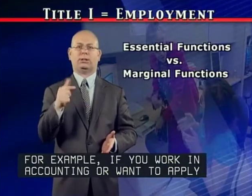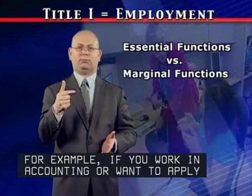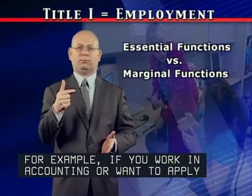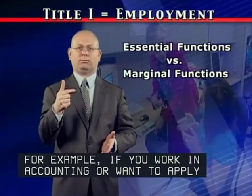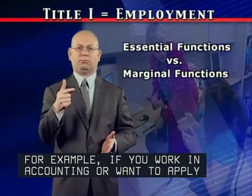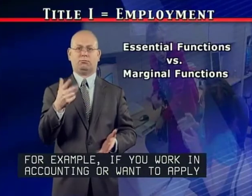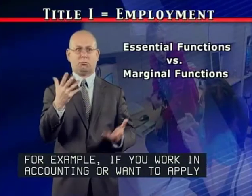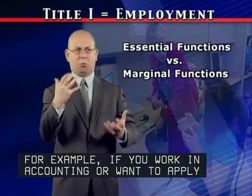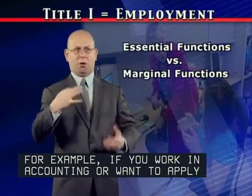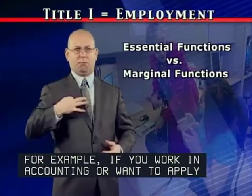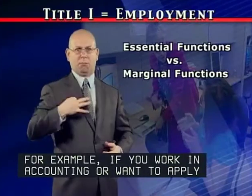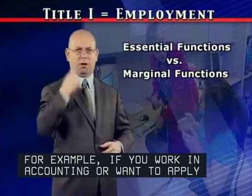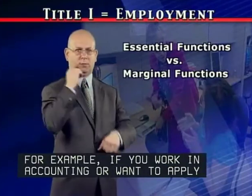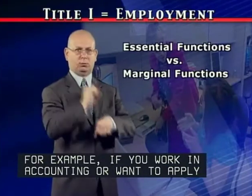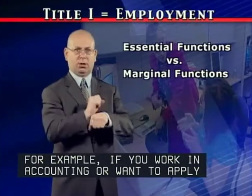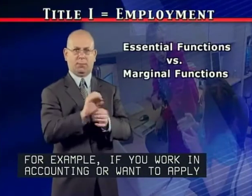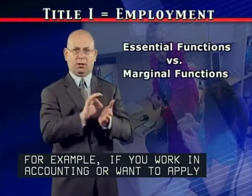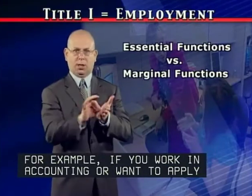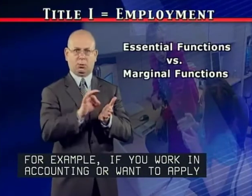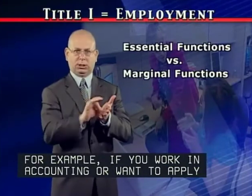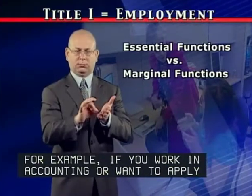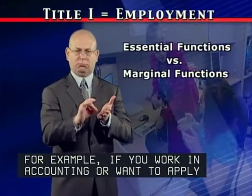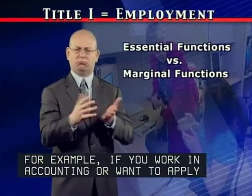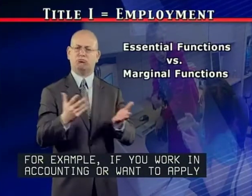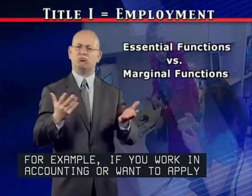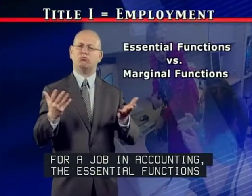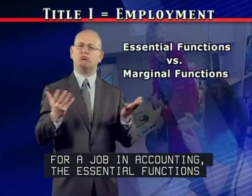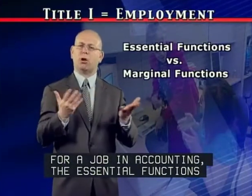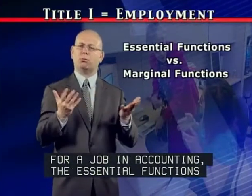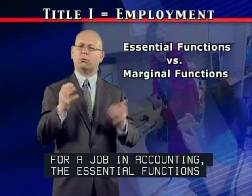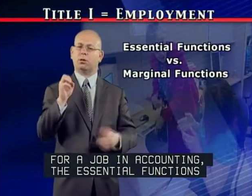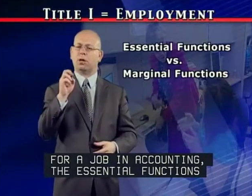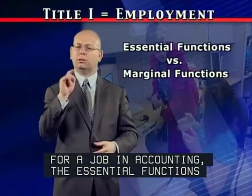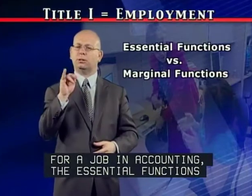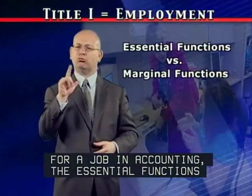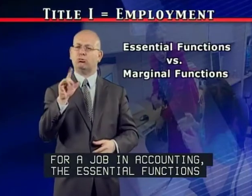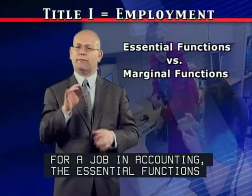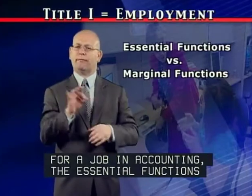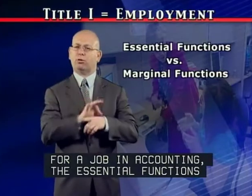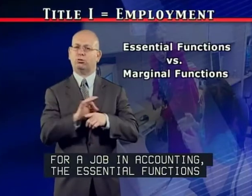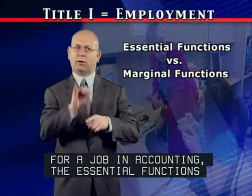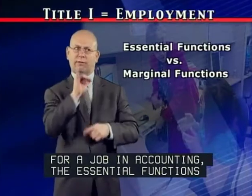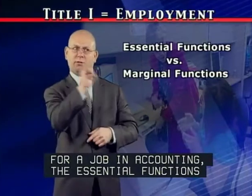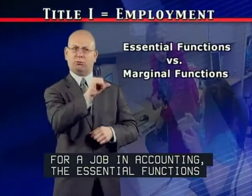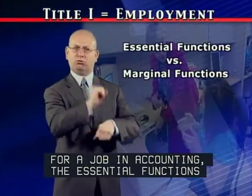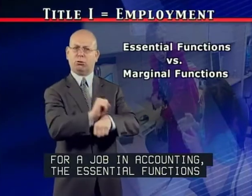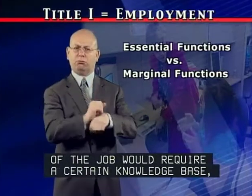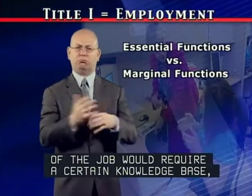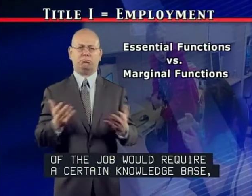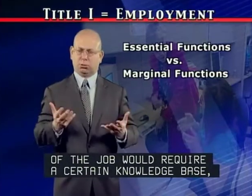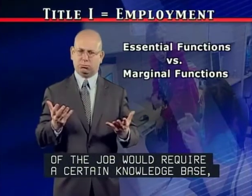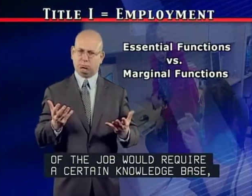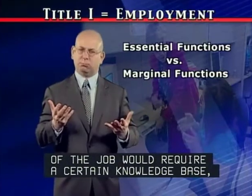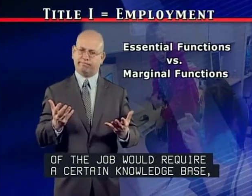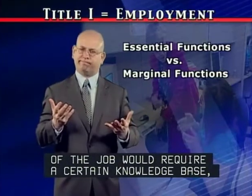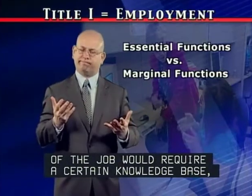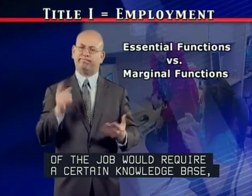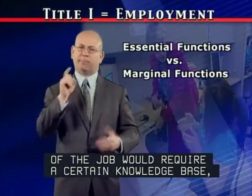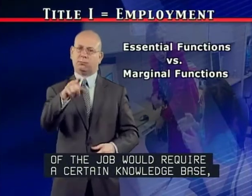For example, if you work in accounting or want to apply for a job in accounting, the essential functions of the job would require